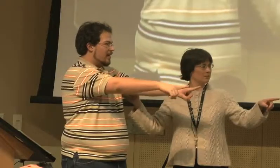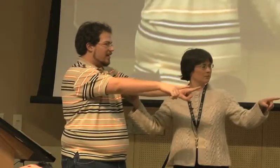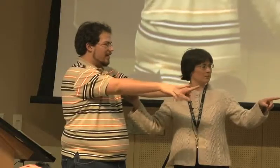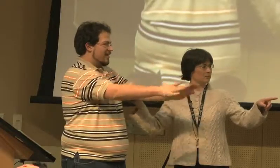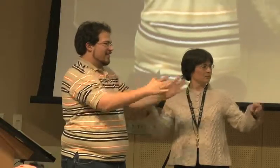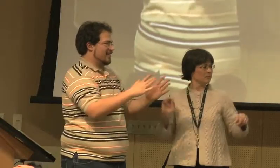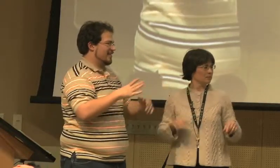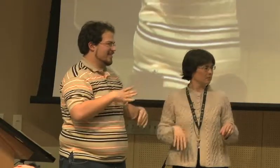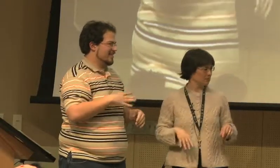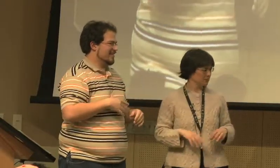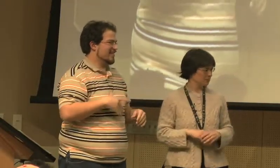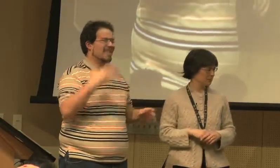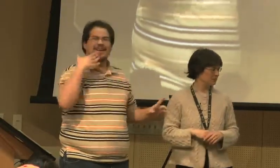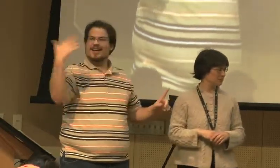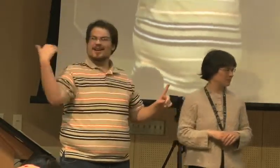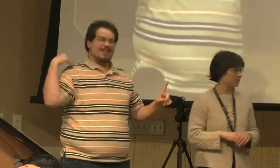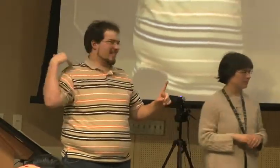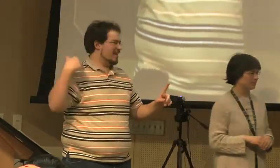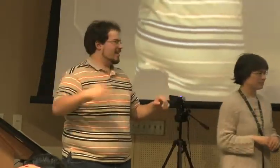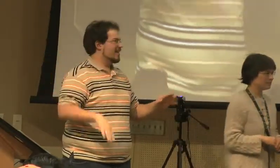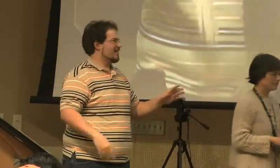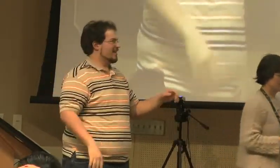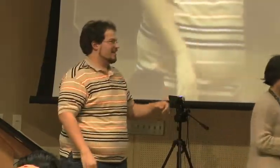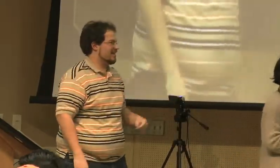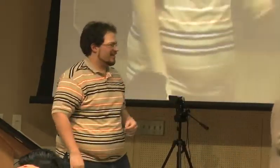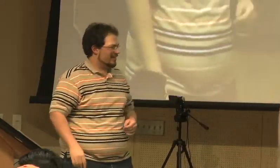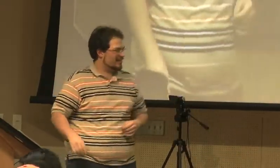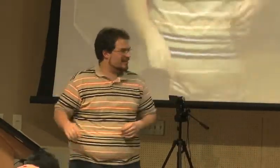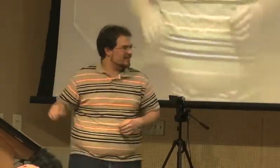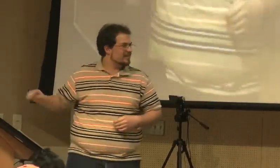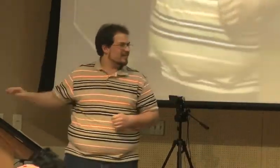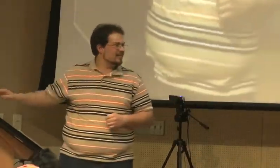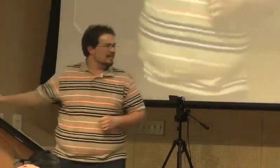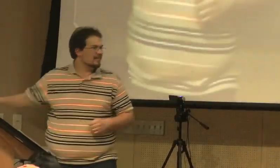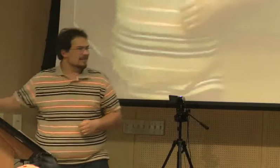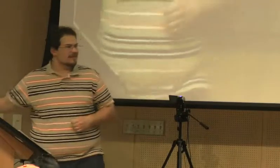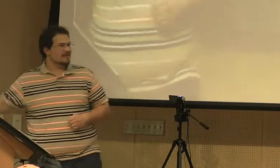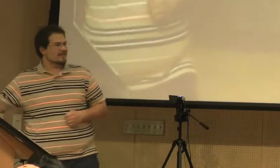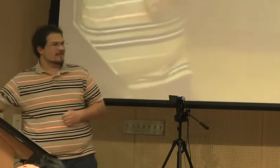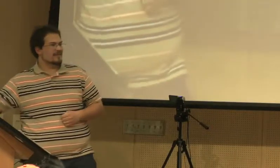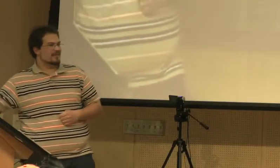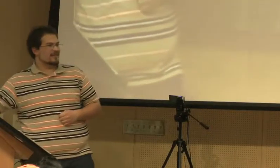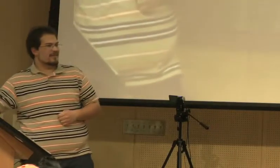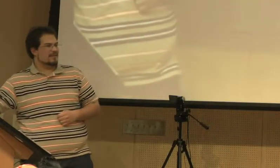Oh, hold on one second. There's another additional comment. Dr. Rivers, yes,